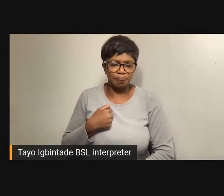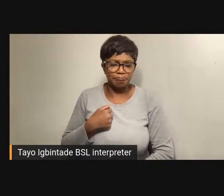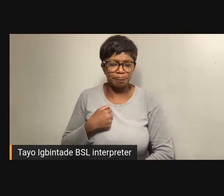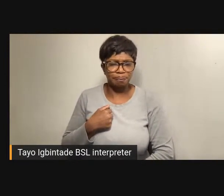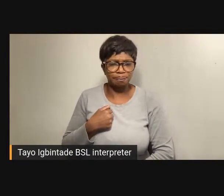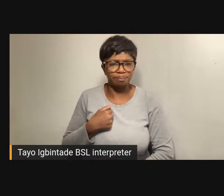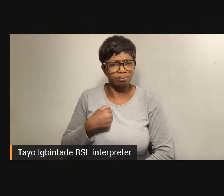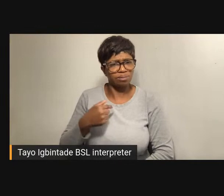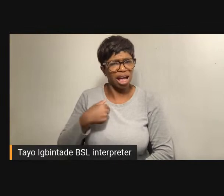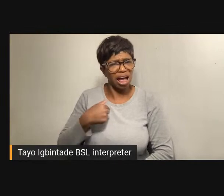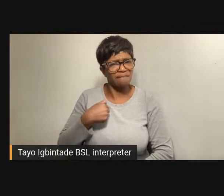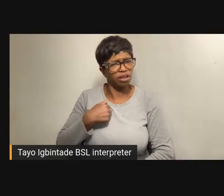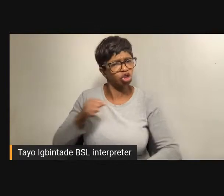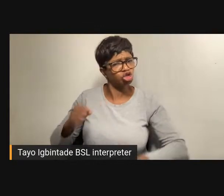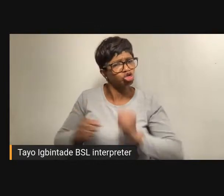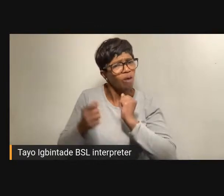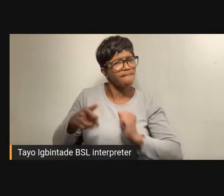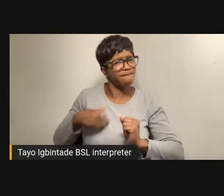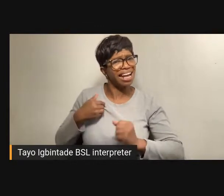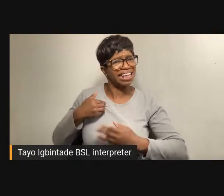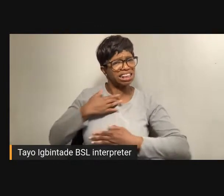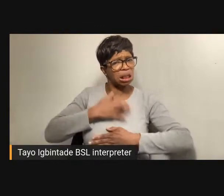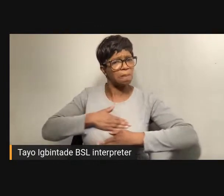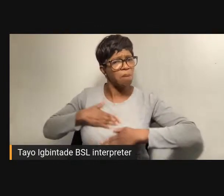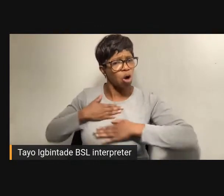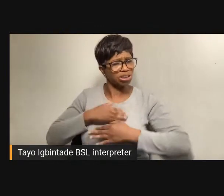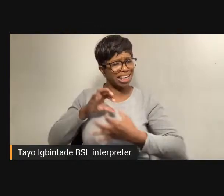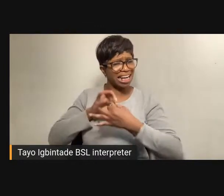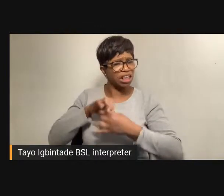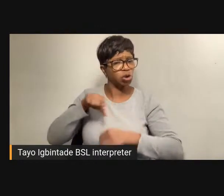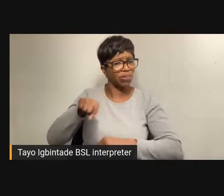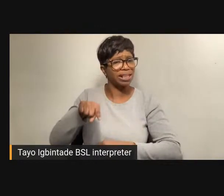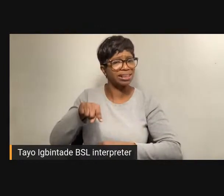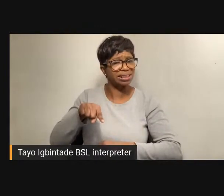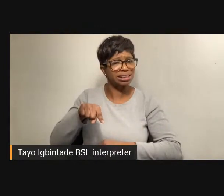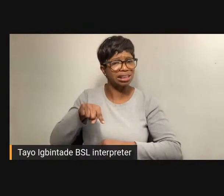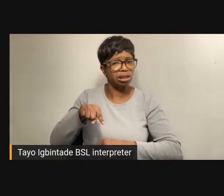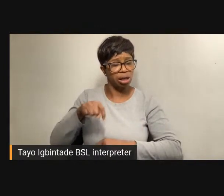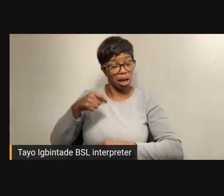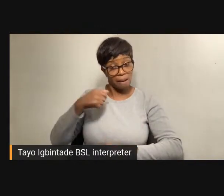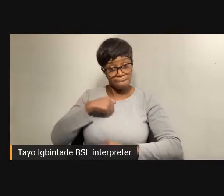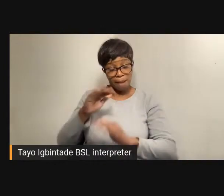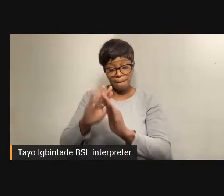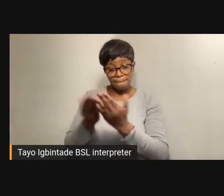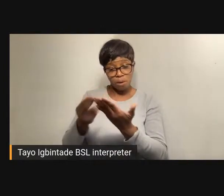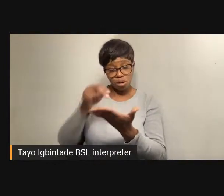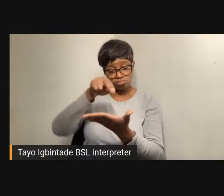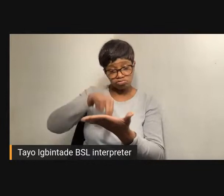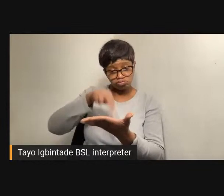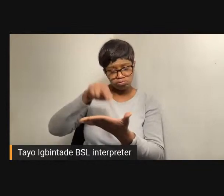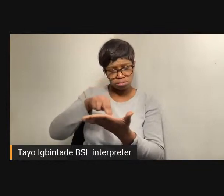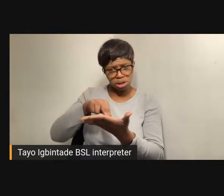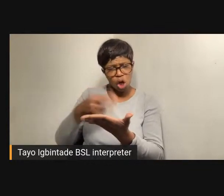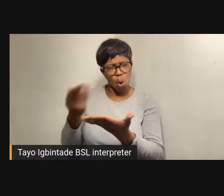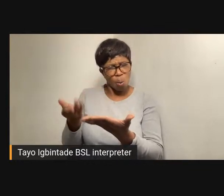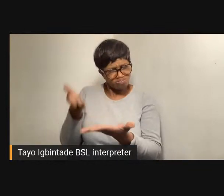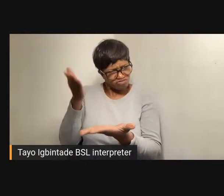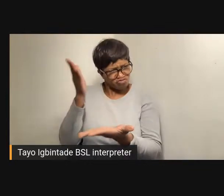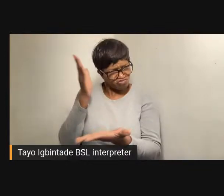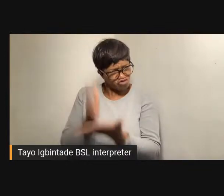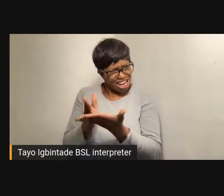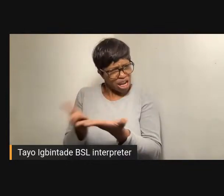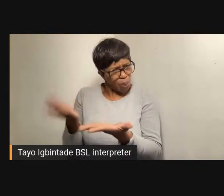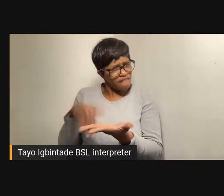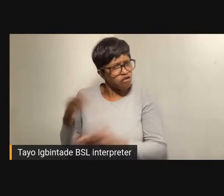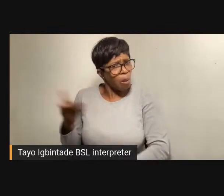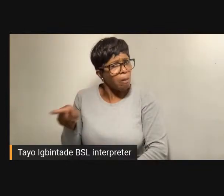very strong feelings and emotions around this. In my book, But Where Are You Really From?, I